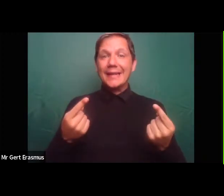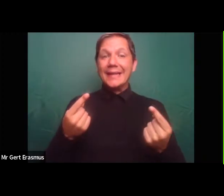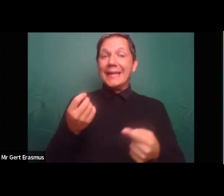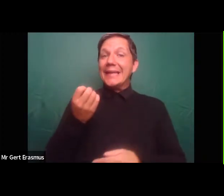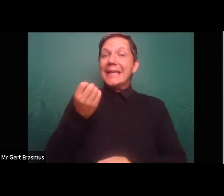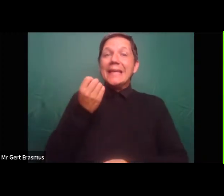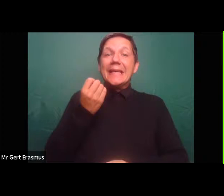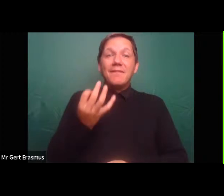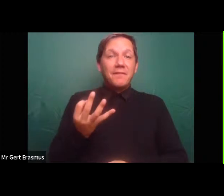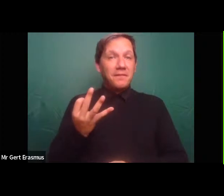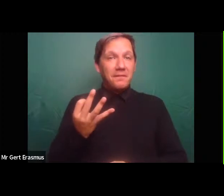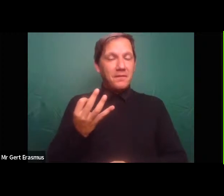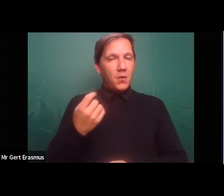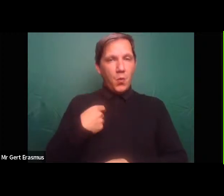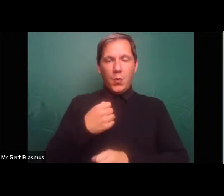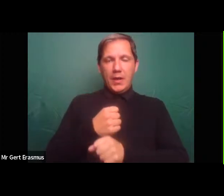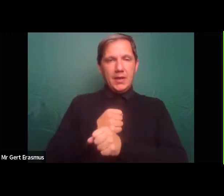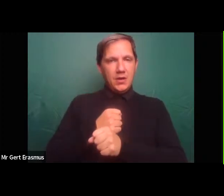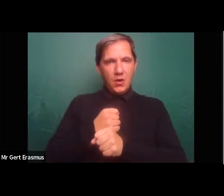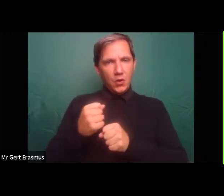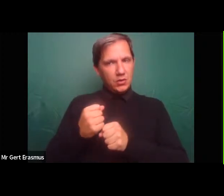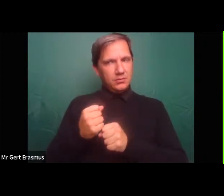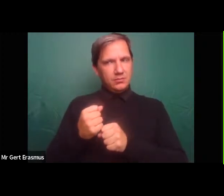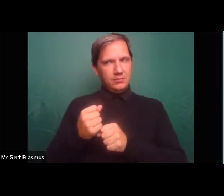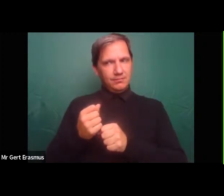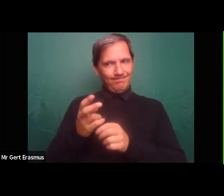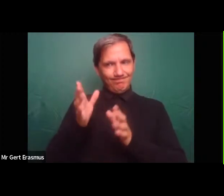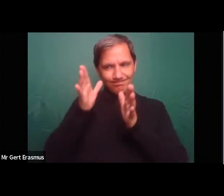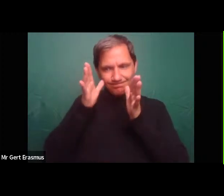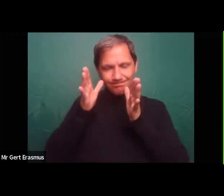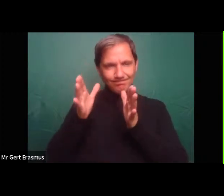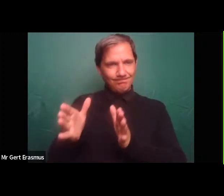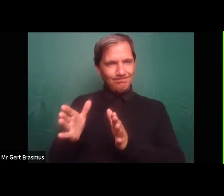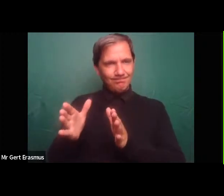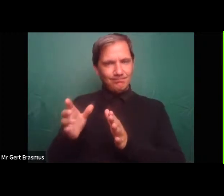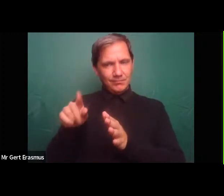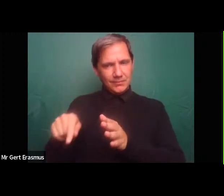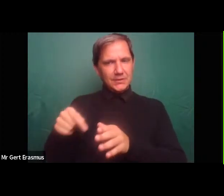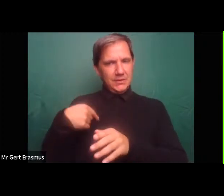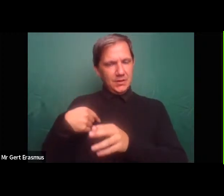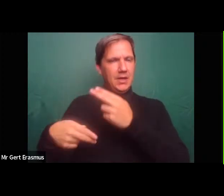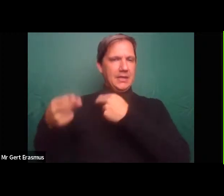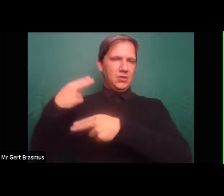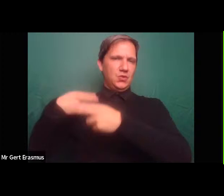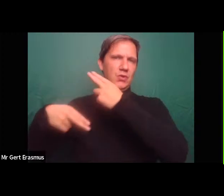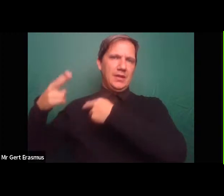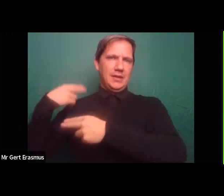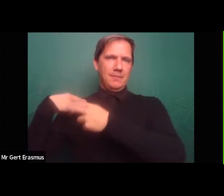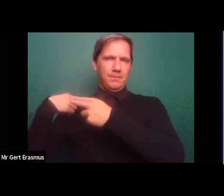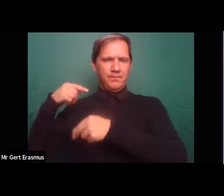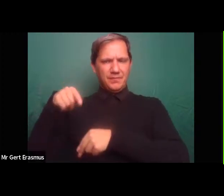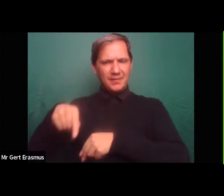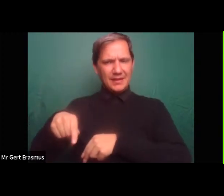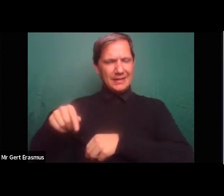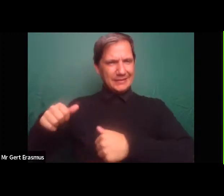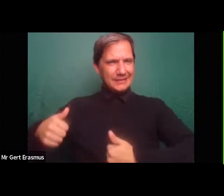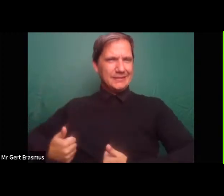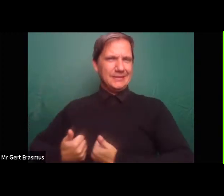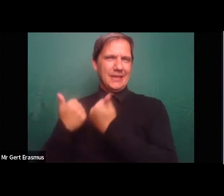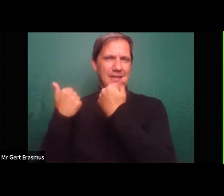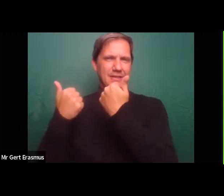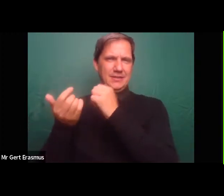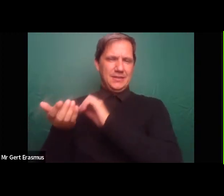don't address the issues, if we don't look at our history and address the issues of our